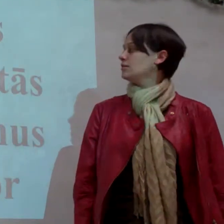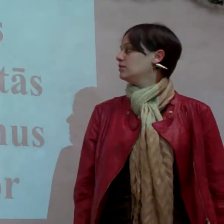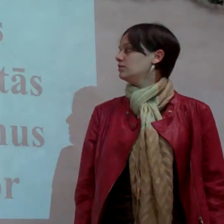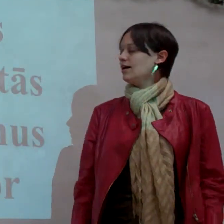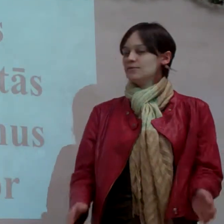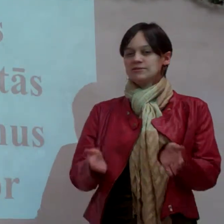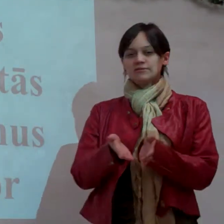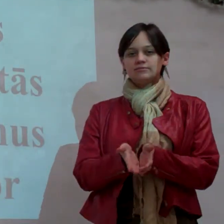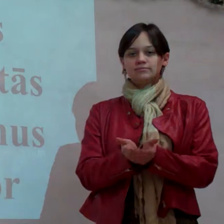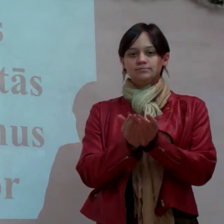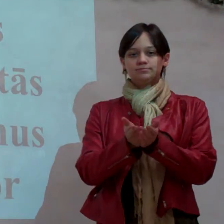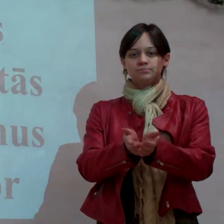Navis.